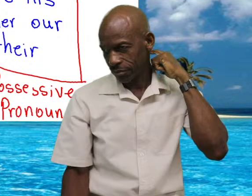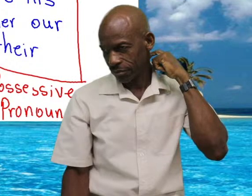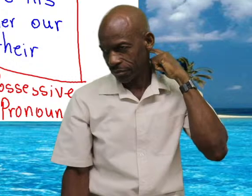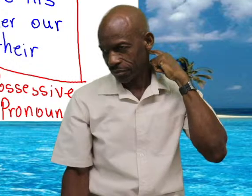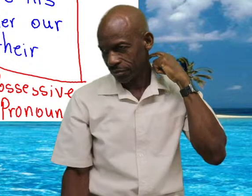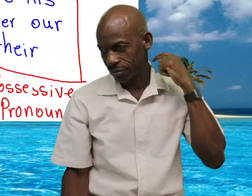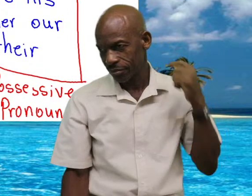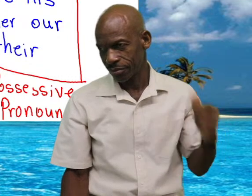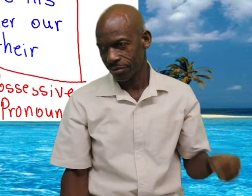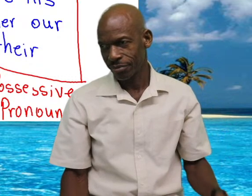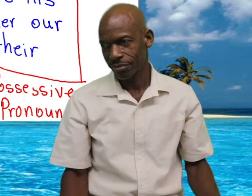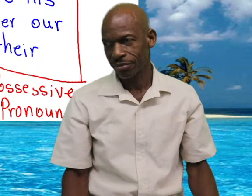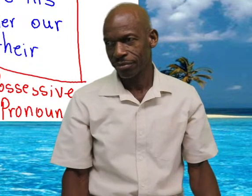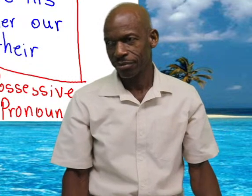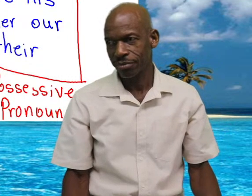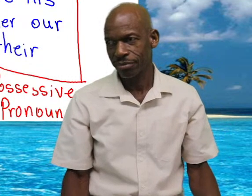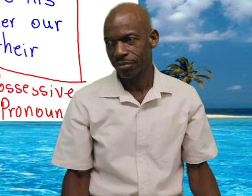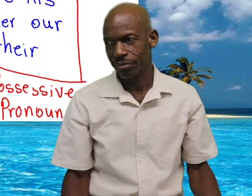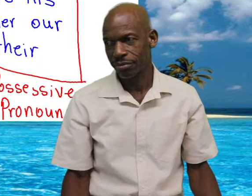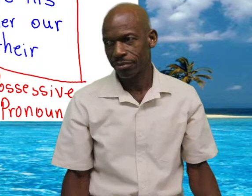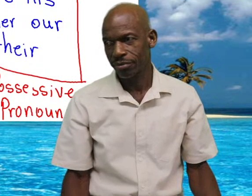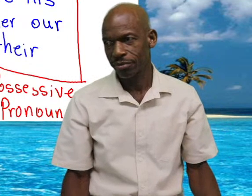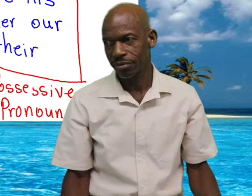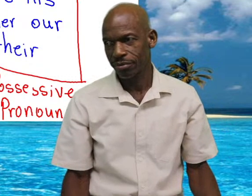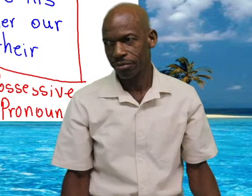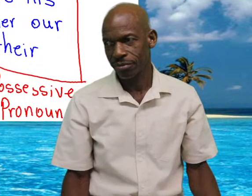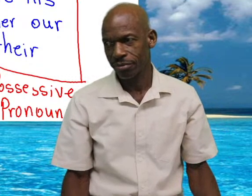is drinking